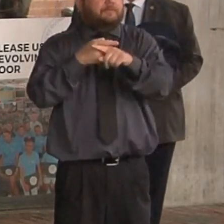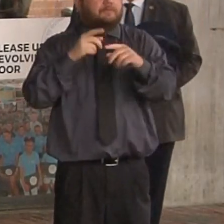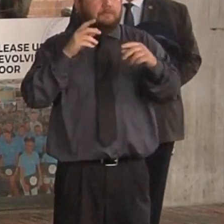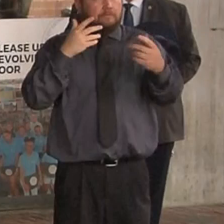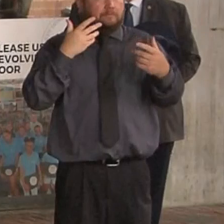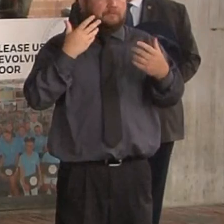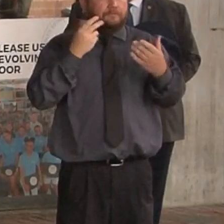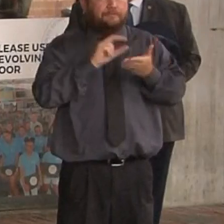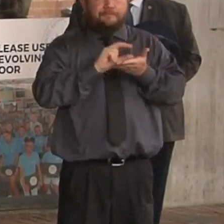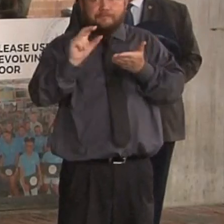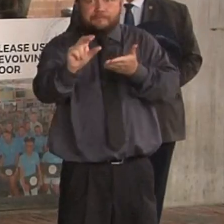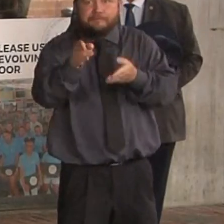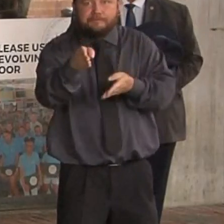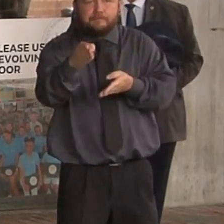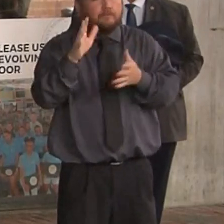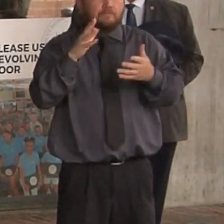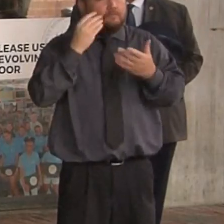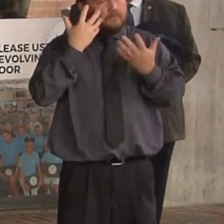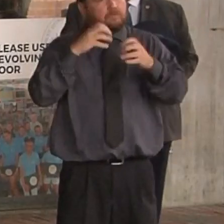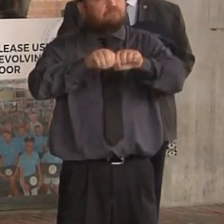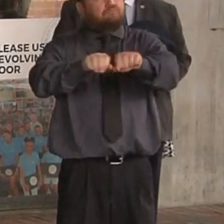together.